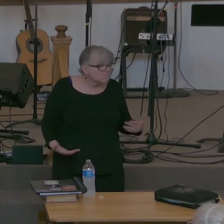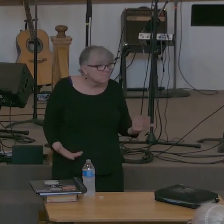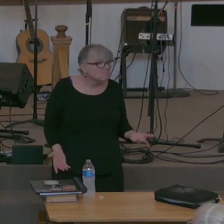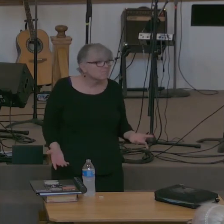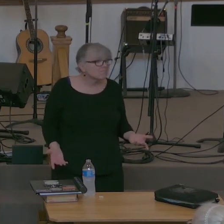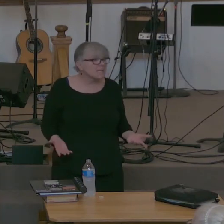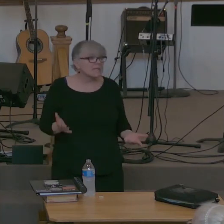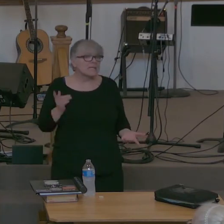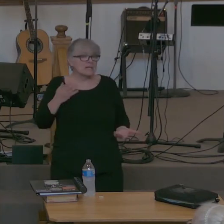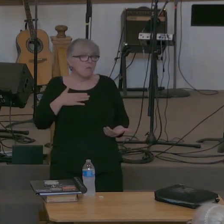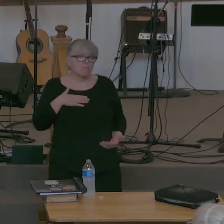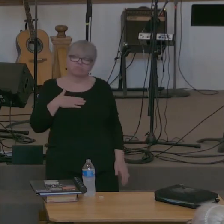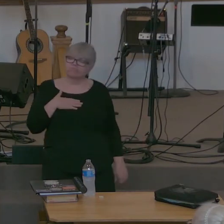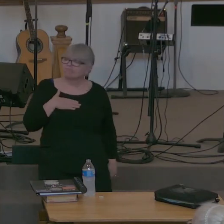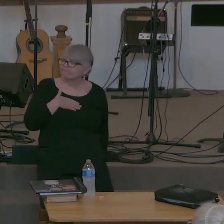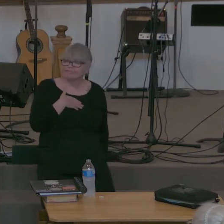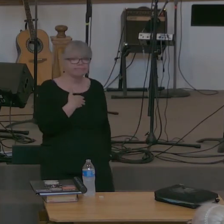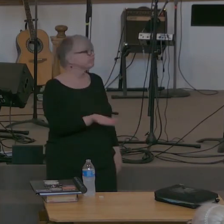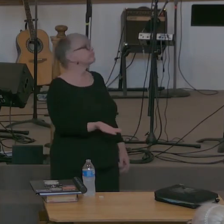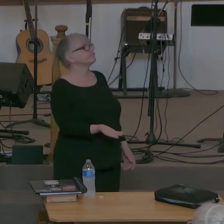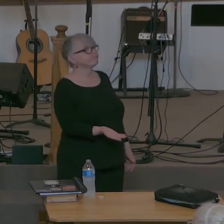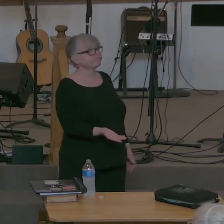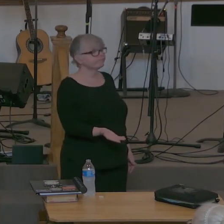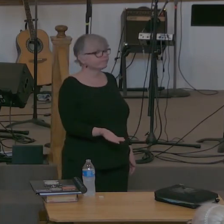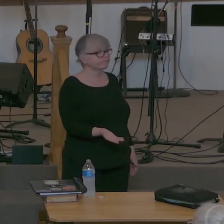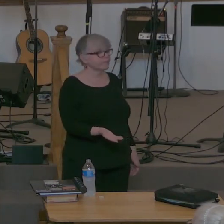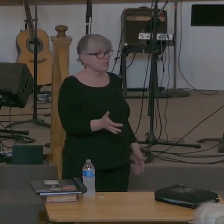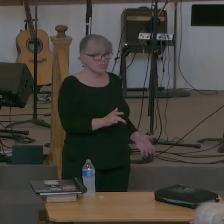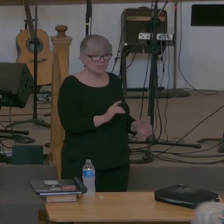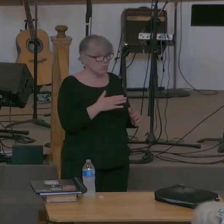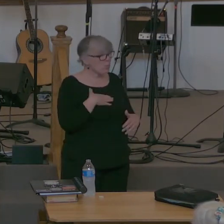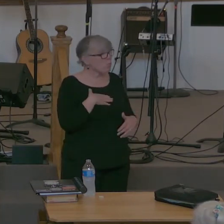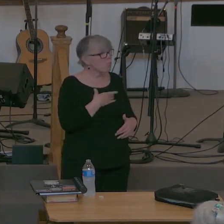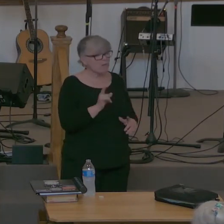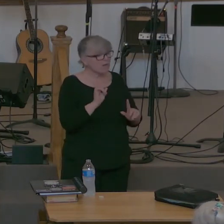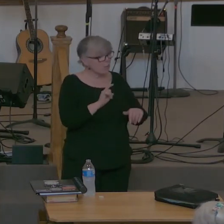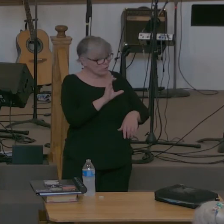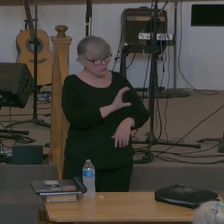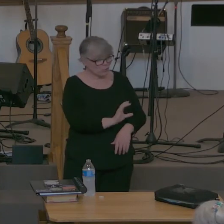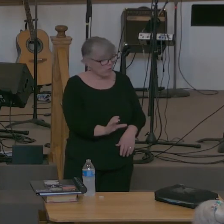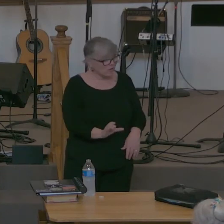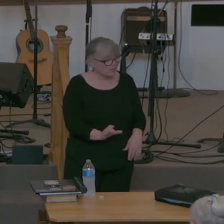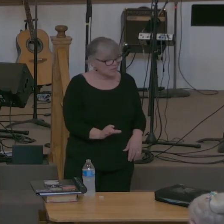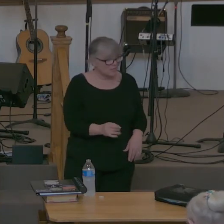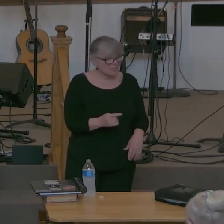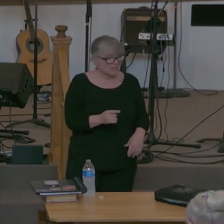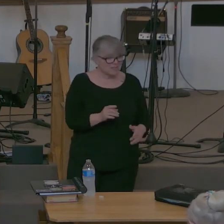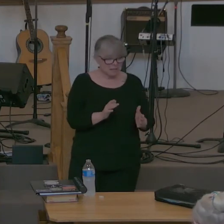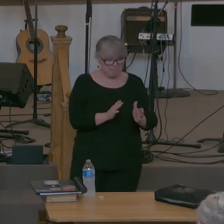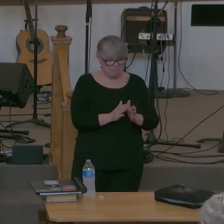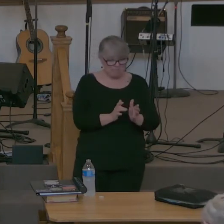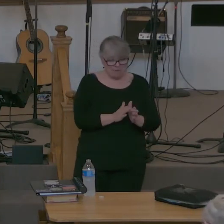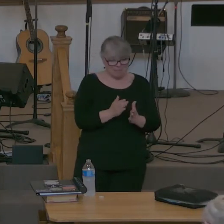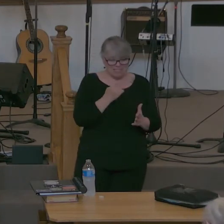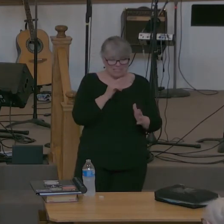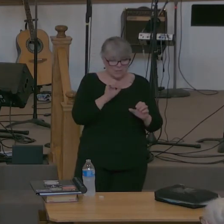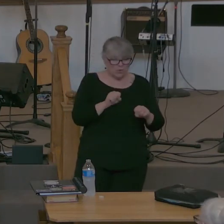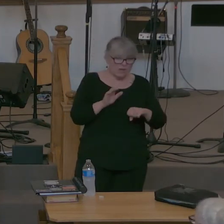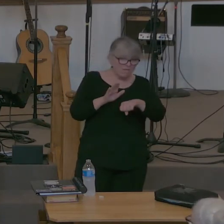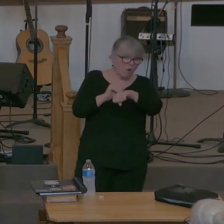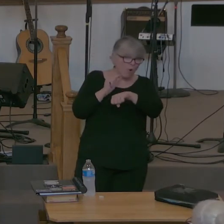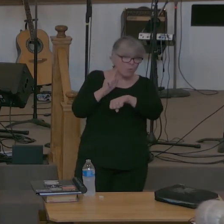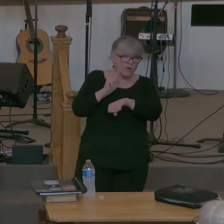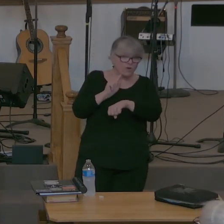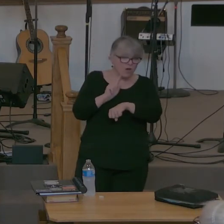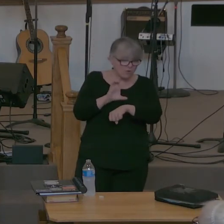He freely, Jesus freely went to the cross. You know, I love the scripture where it says he could have called down 144,000 angels just to set him free